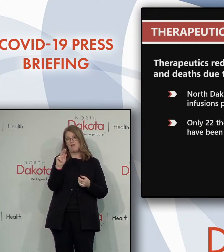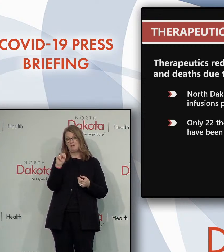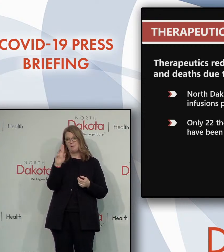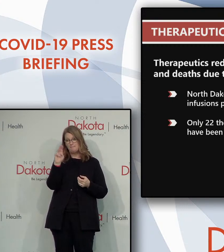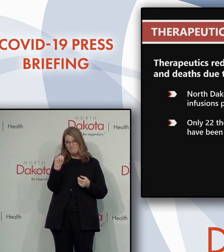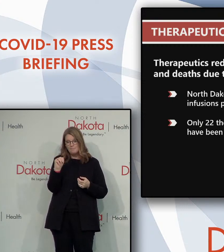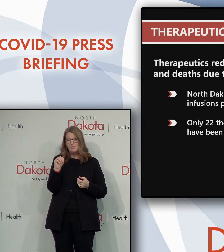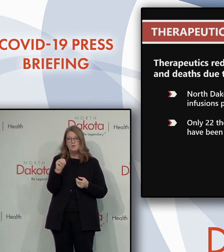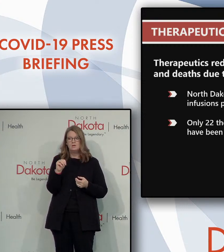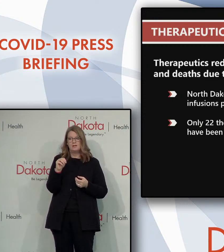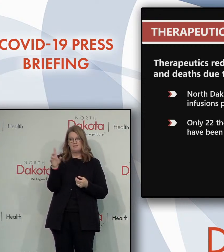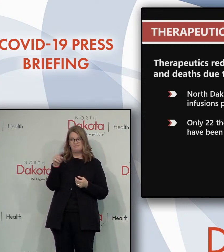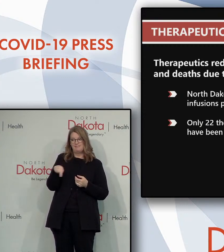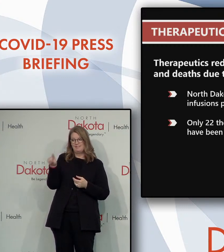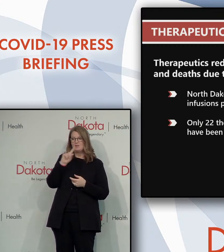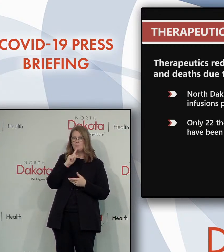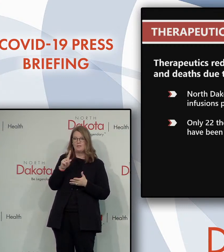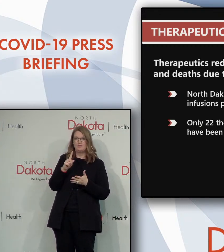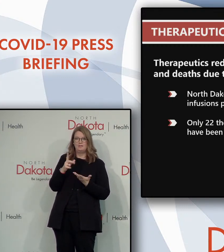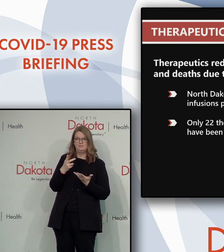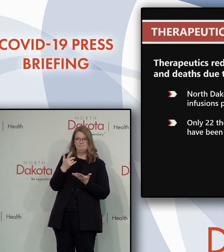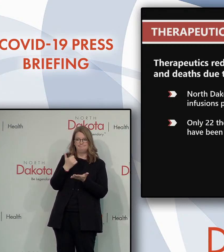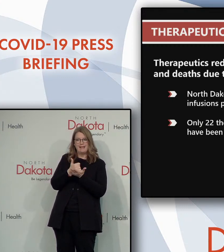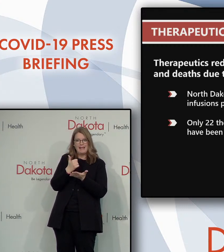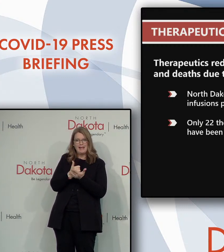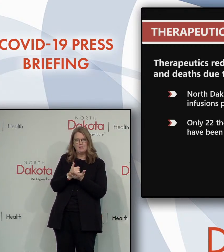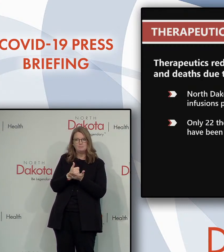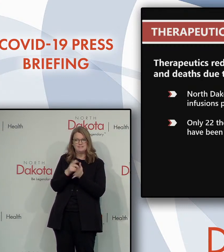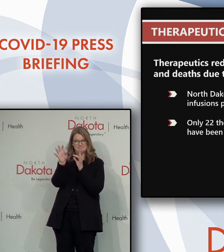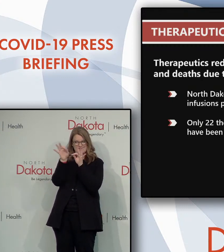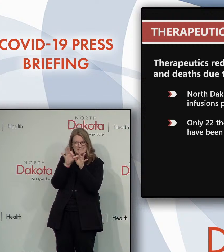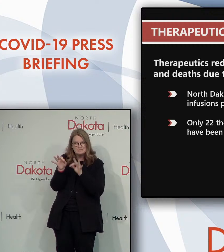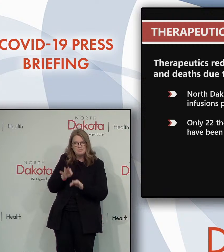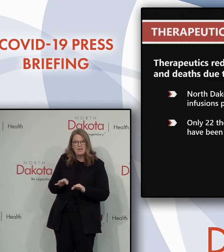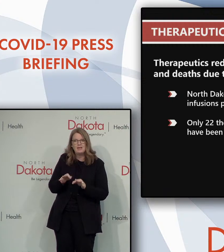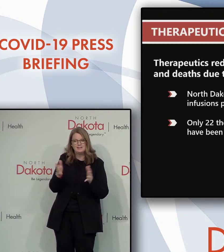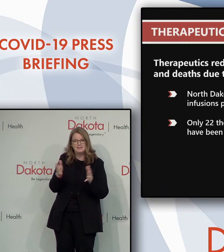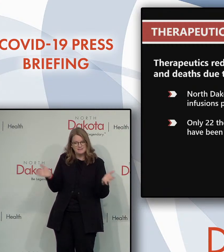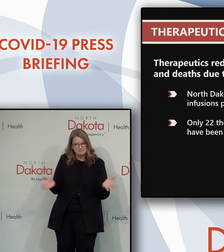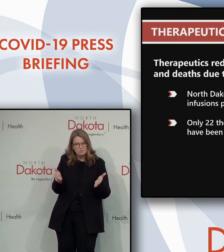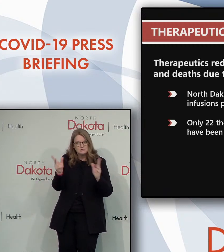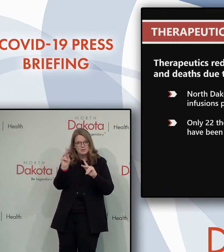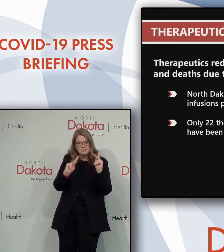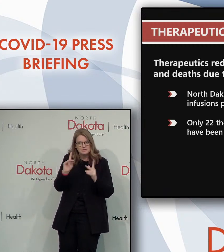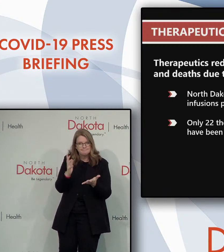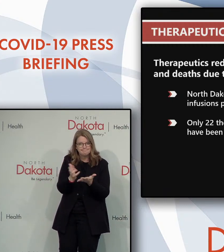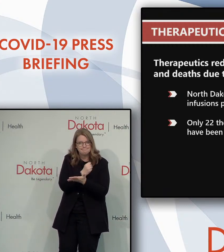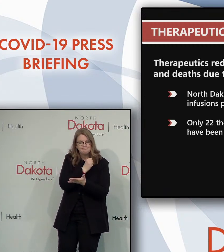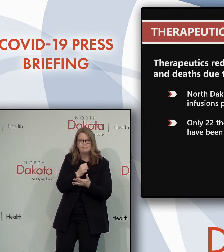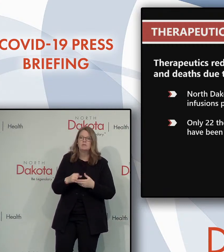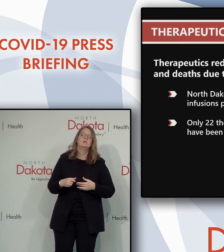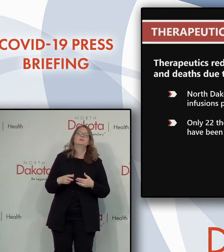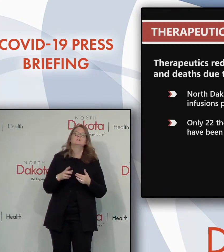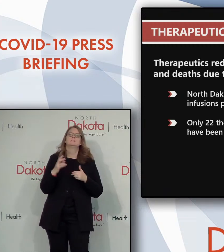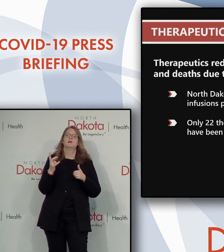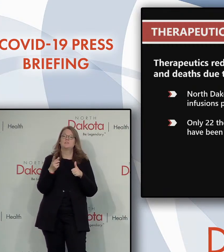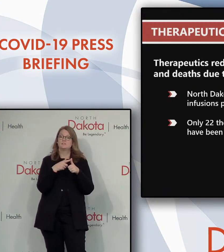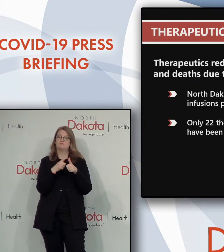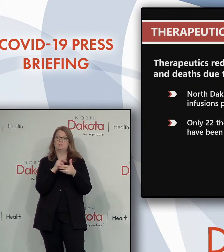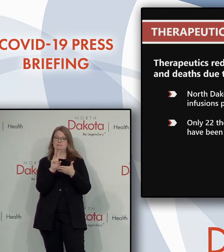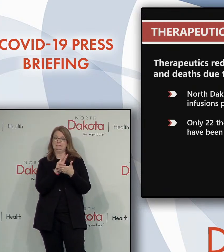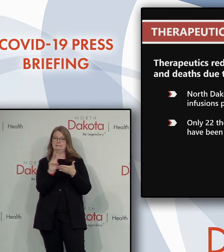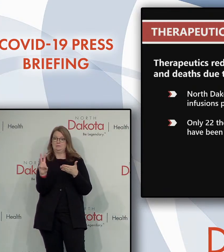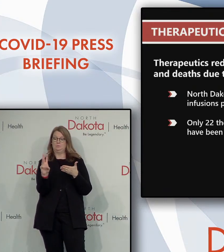that have helped get the word out about these. And what we see here is that we went during those first 6